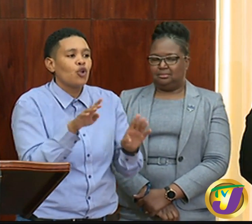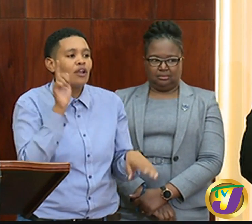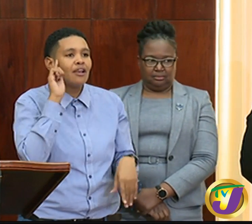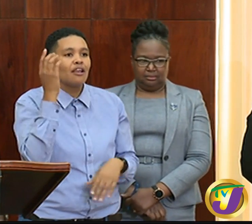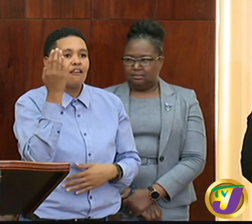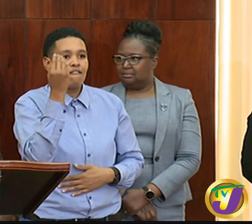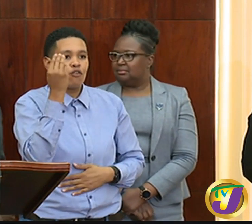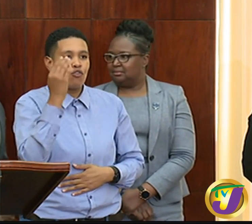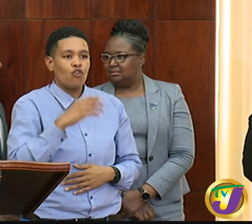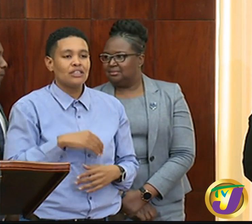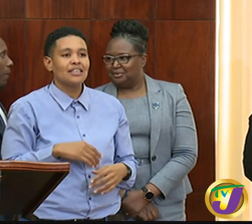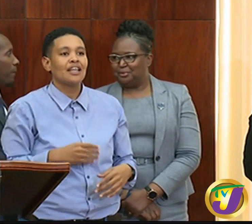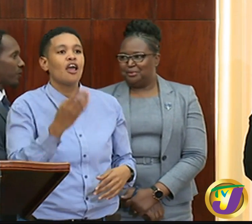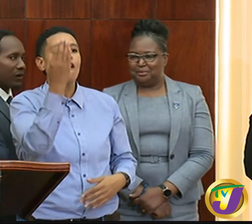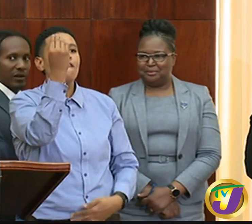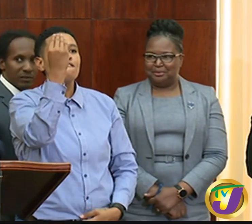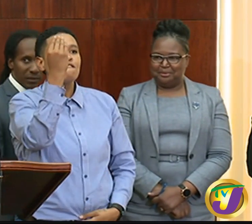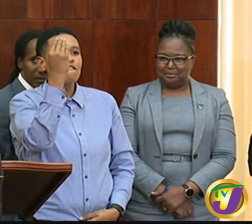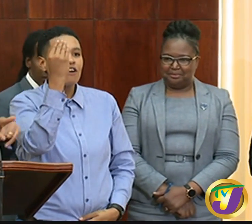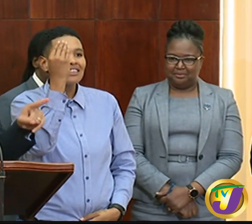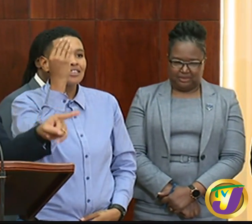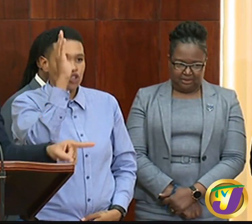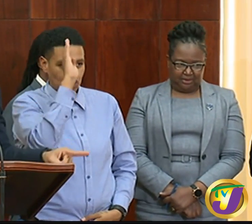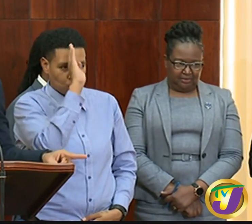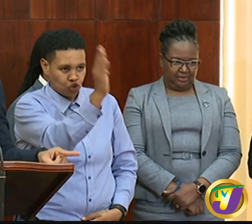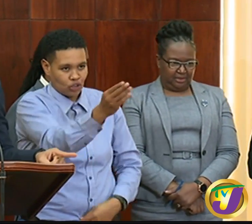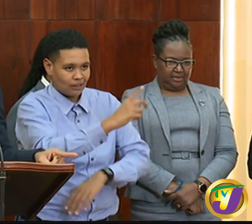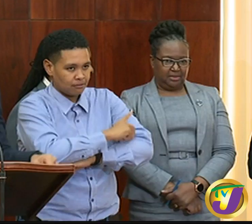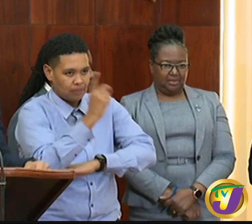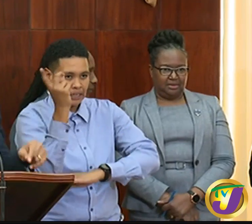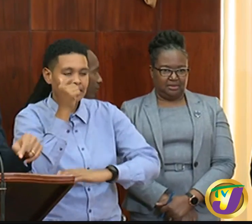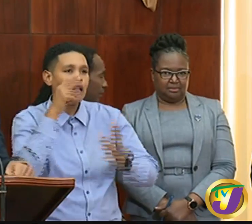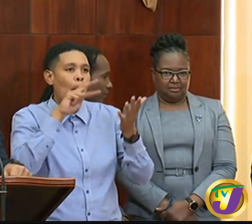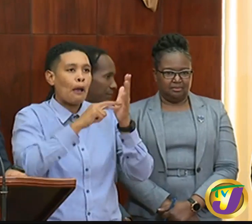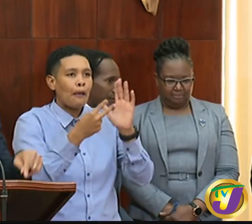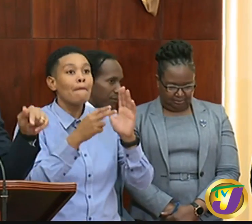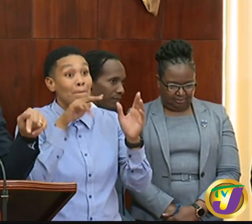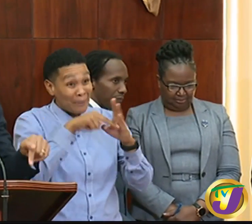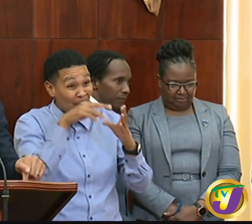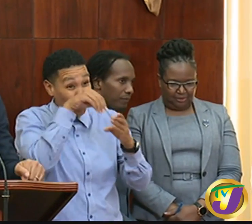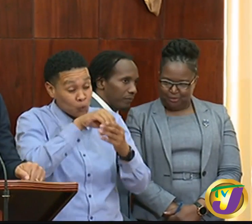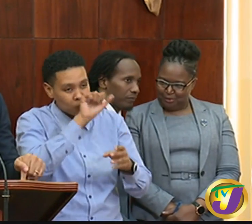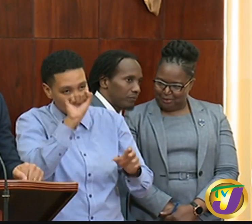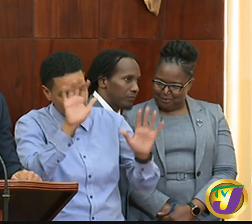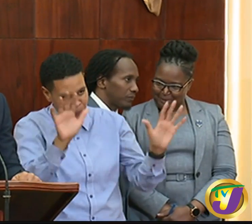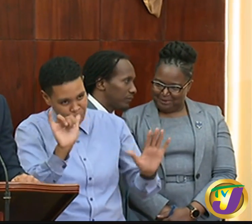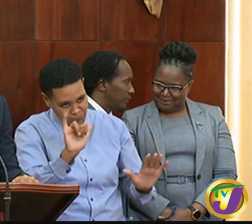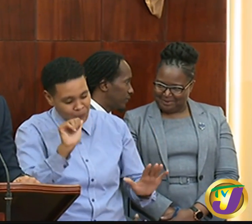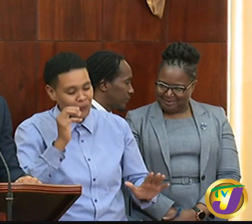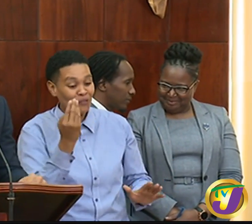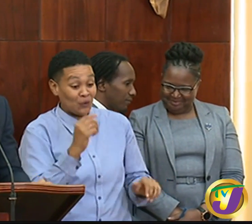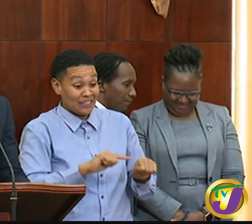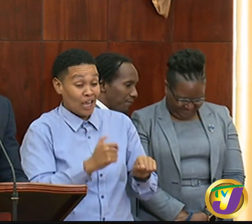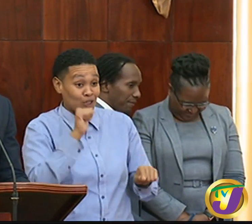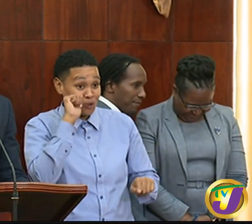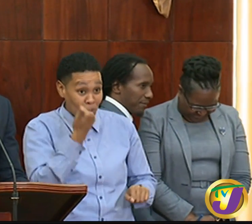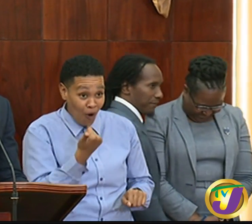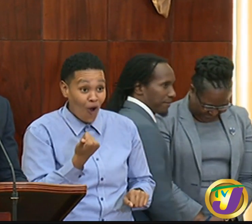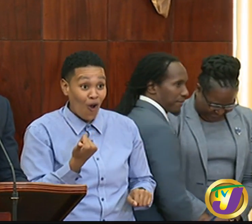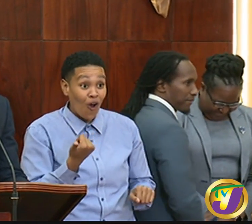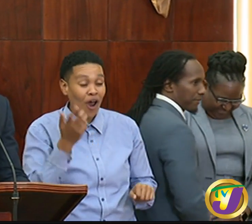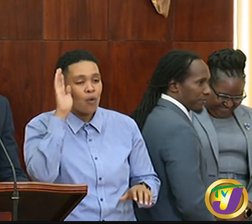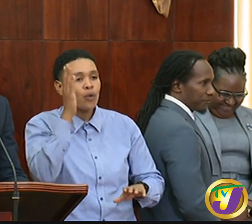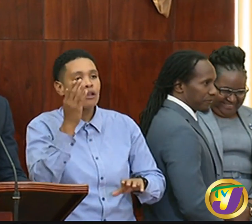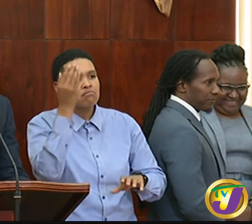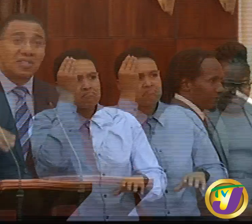Minister. Minister, or next... 14 consecutive days. So 14 days starting tomorrow, and then we